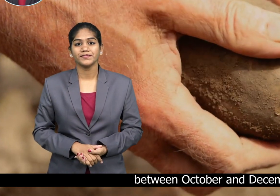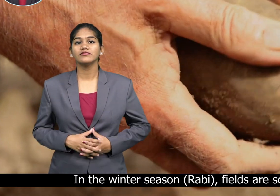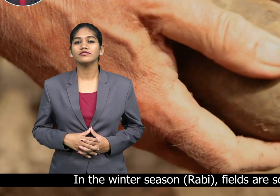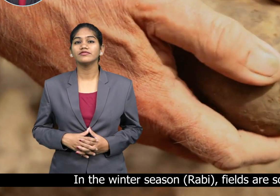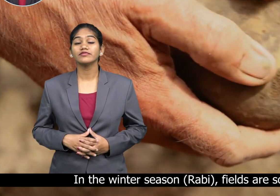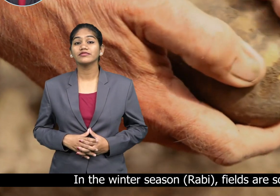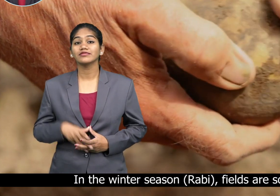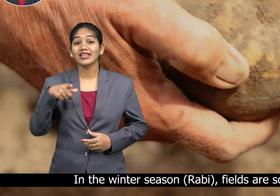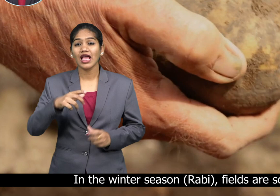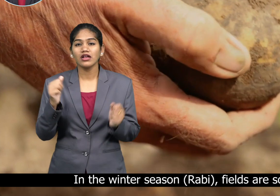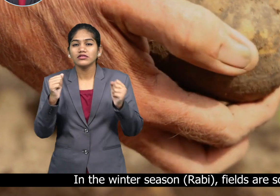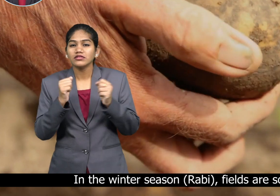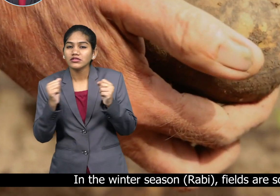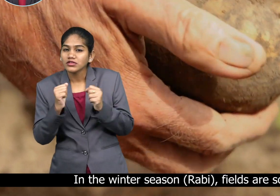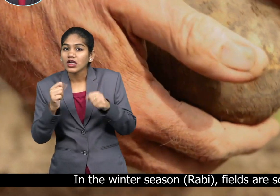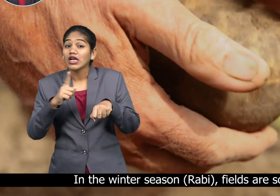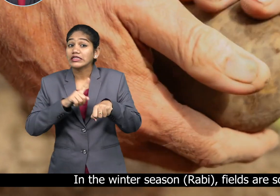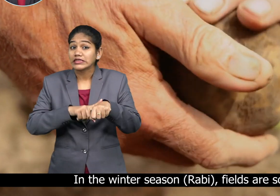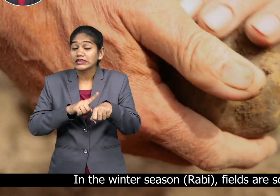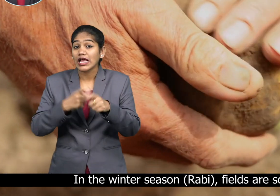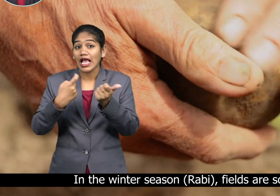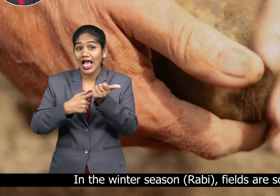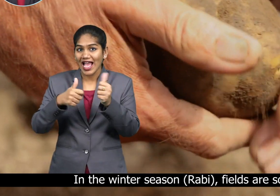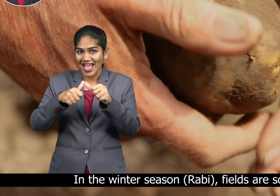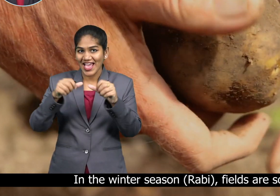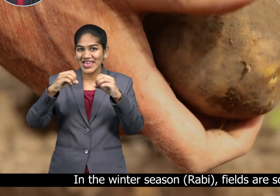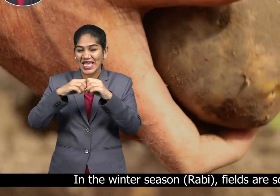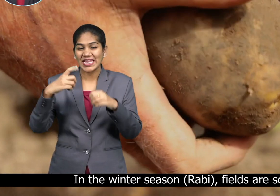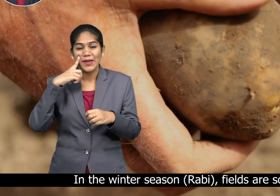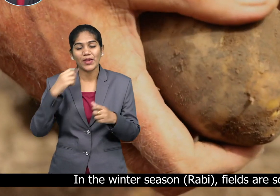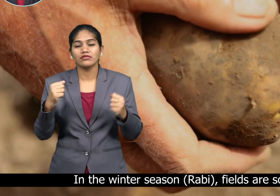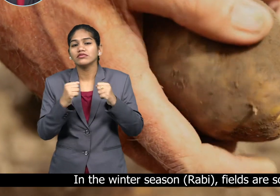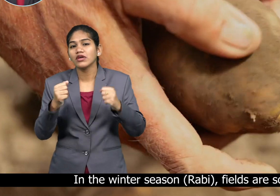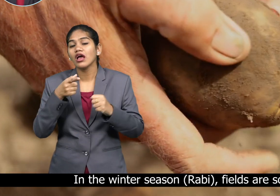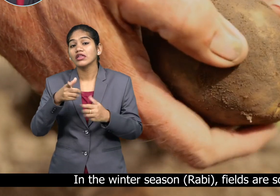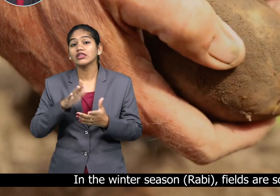In the winter season, Rabi fields are sown with wheat.